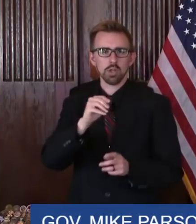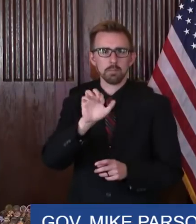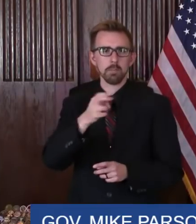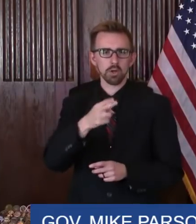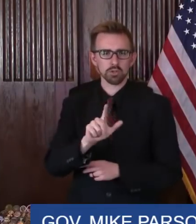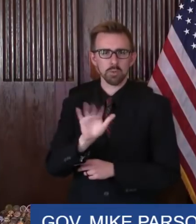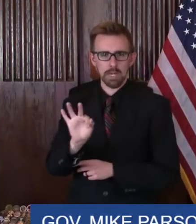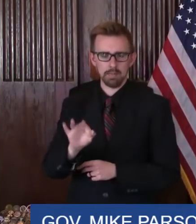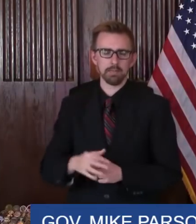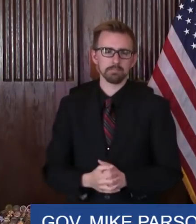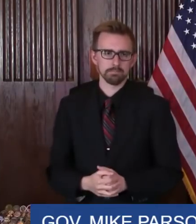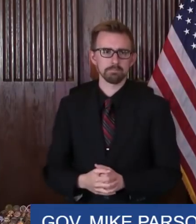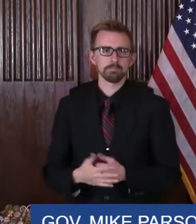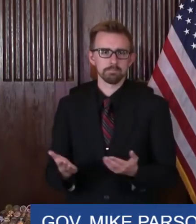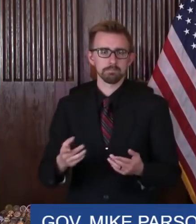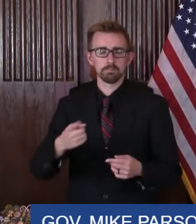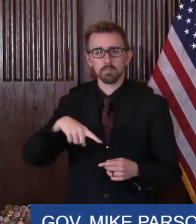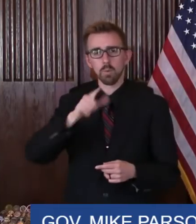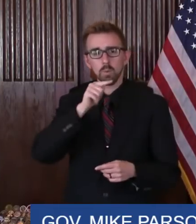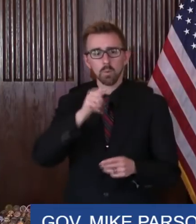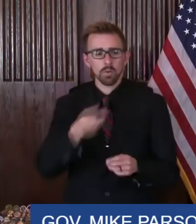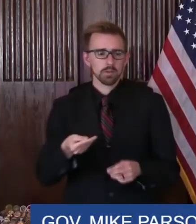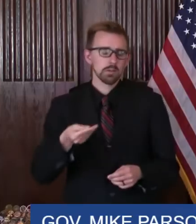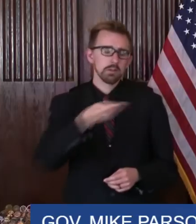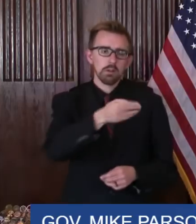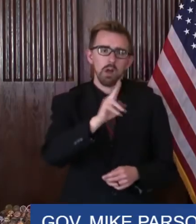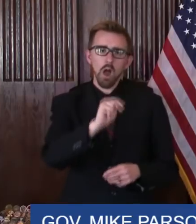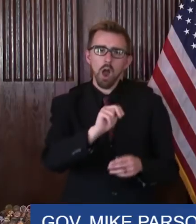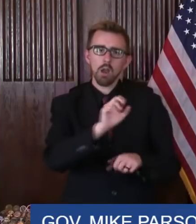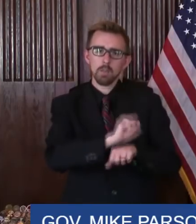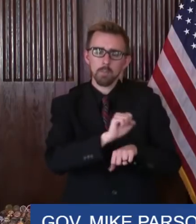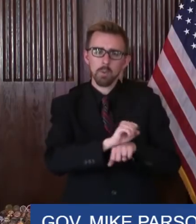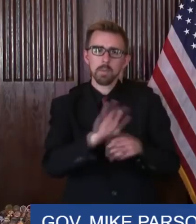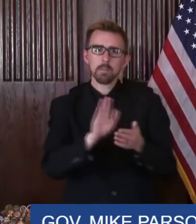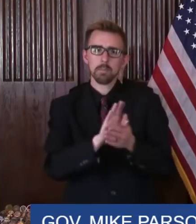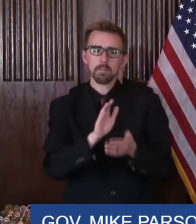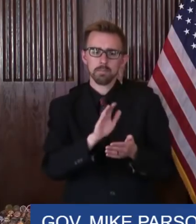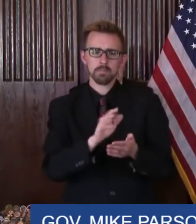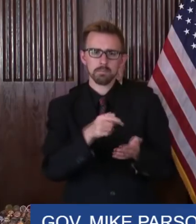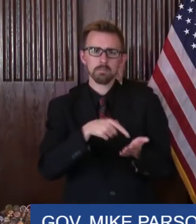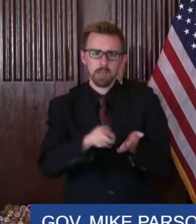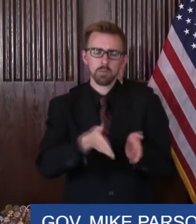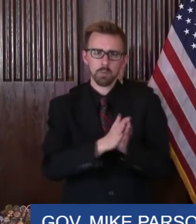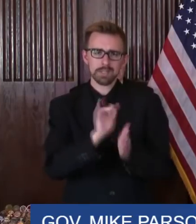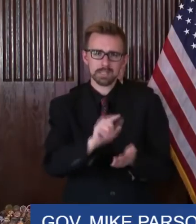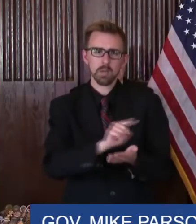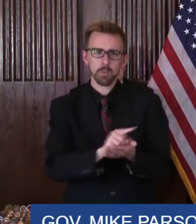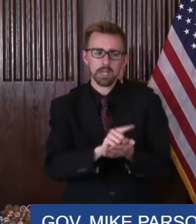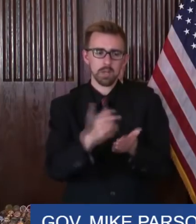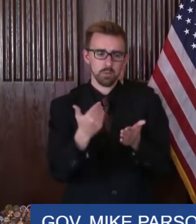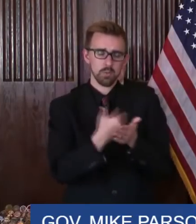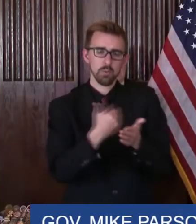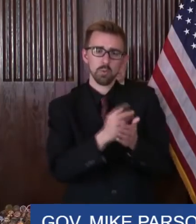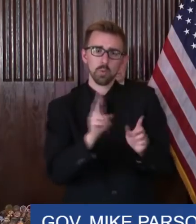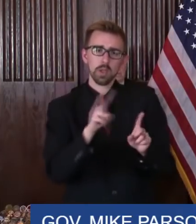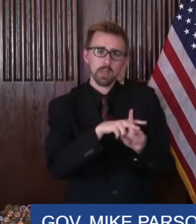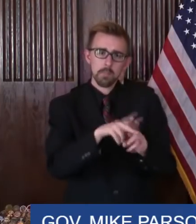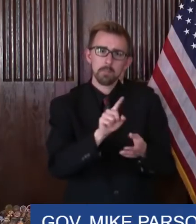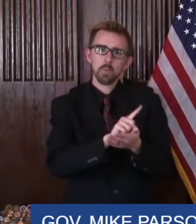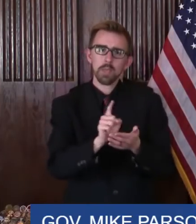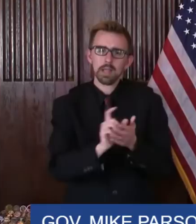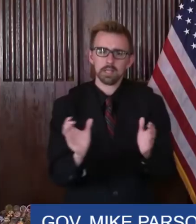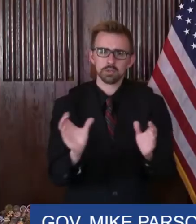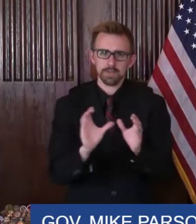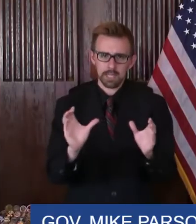29th. So for those who are filing unemployment payment requests that week, both new initial claims and weekly